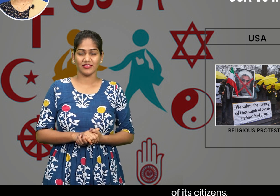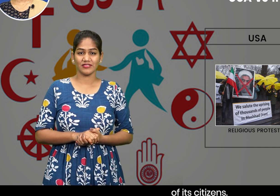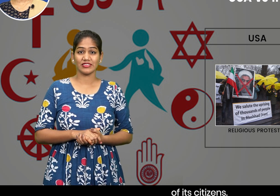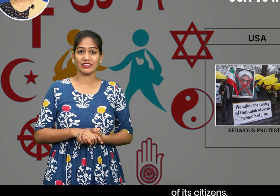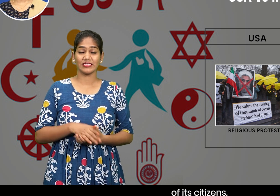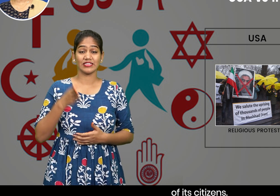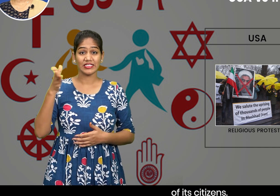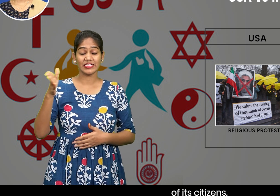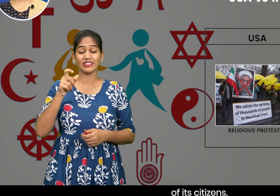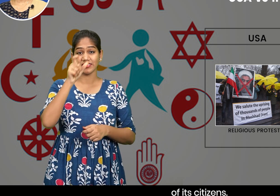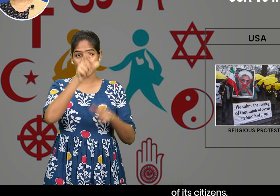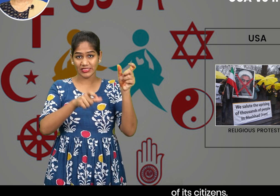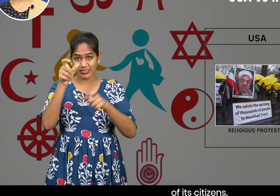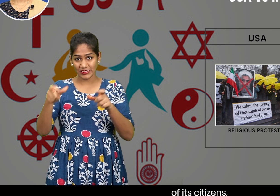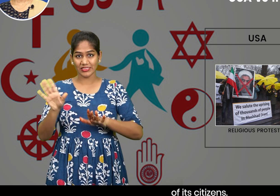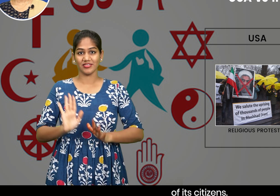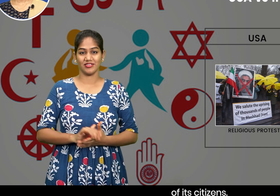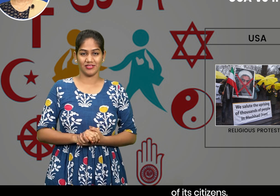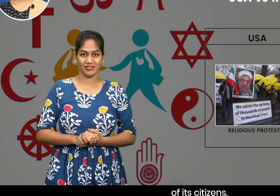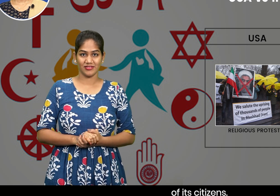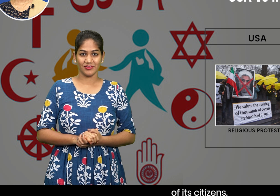of its citizens.